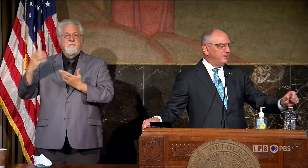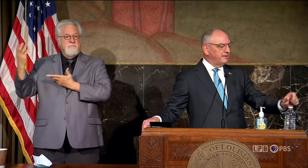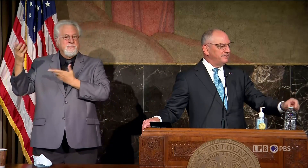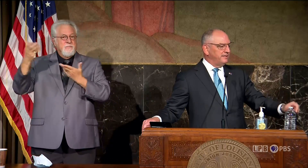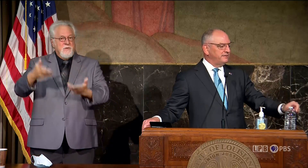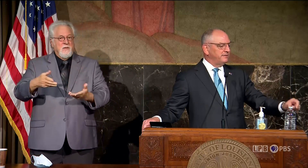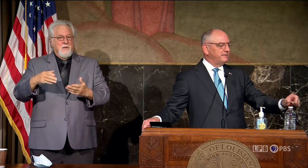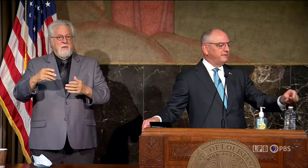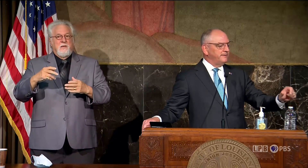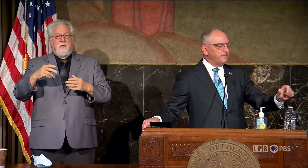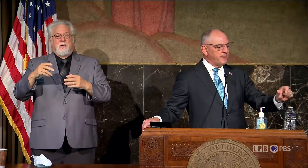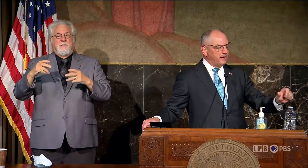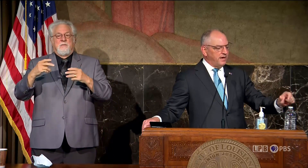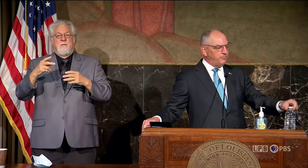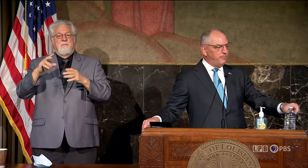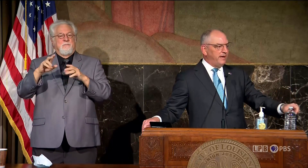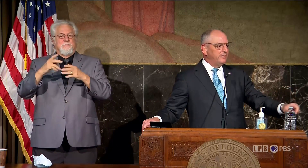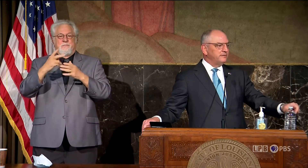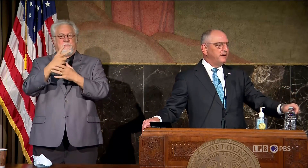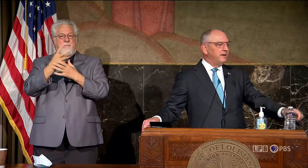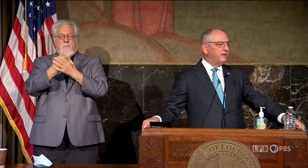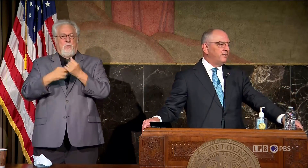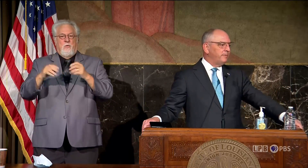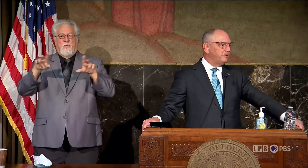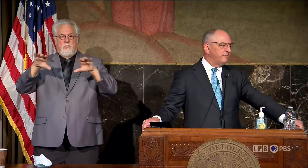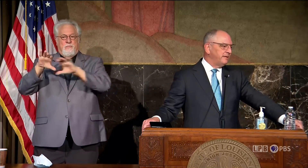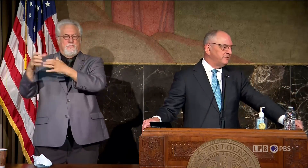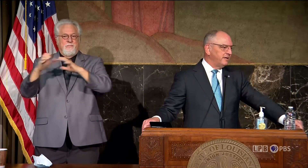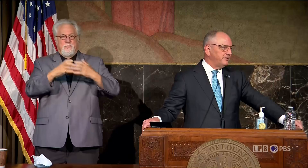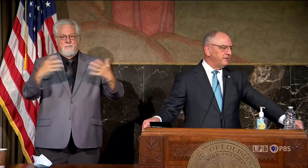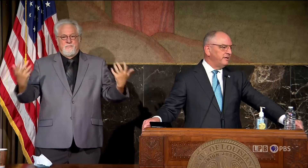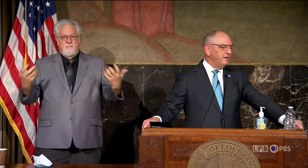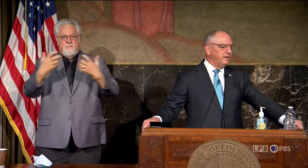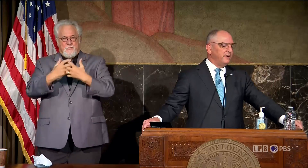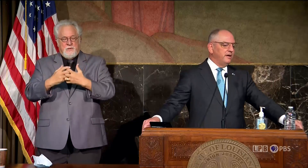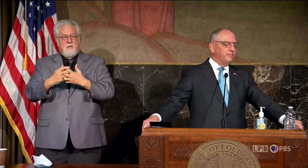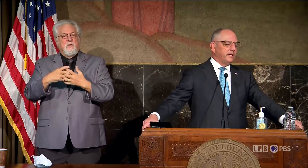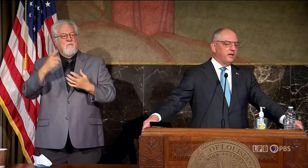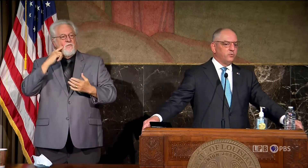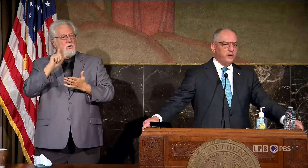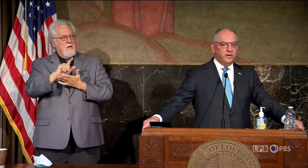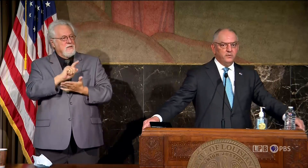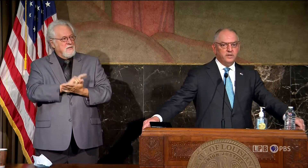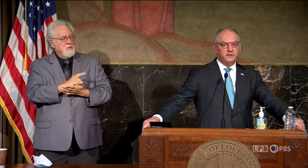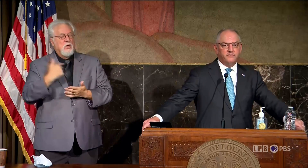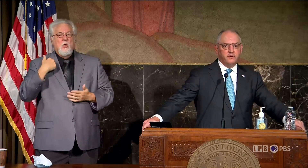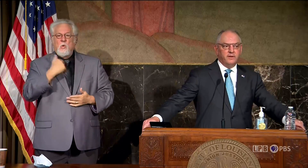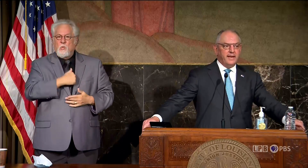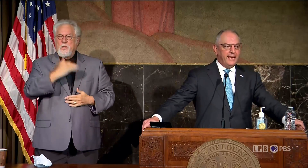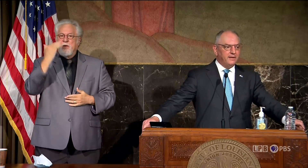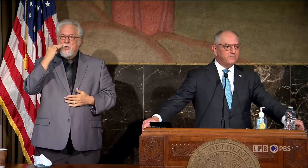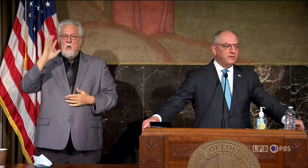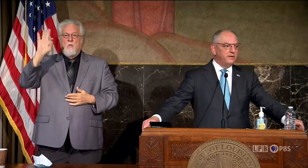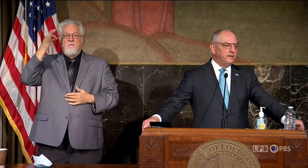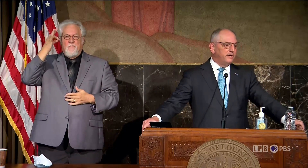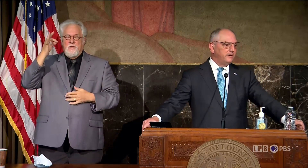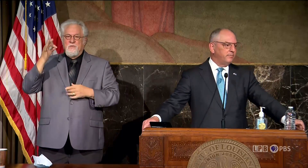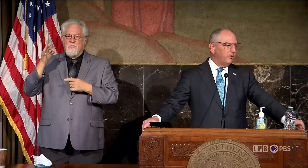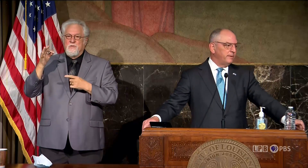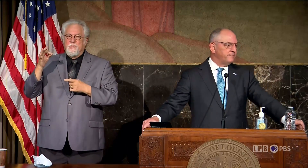bipartisan consensus, a compromise on a piece of legislation, because we know that the federal